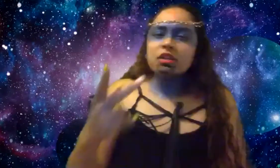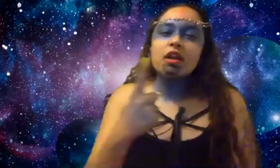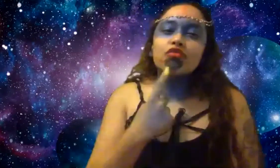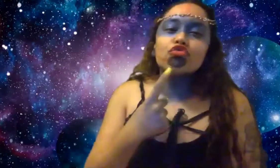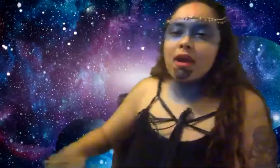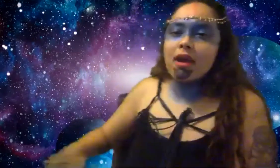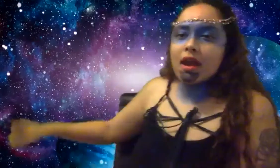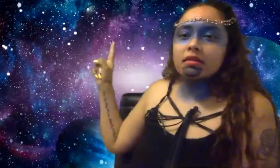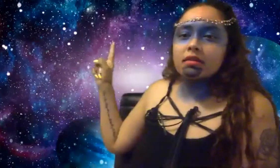Then one night,